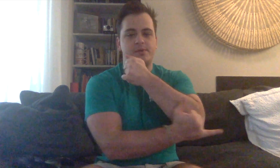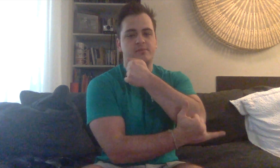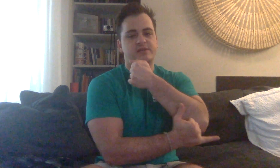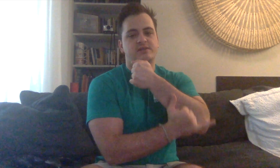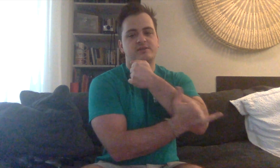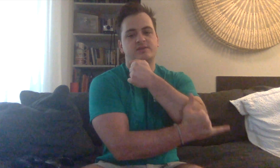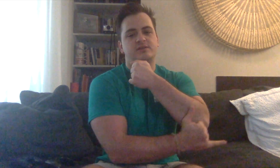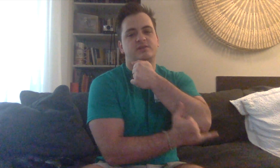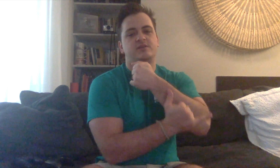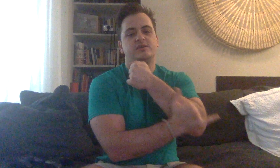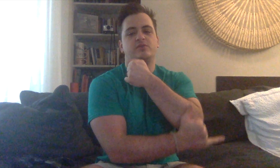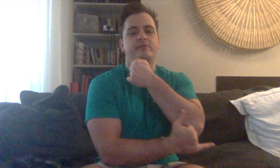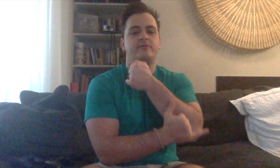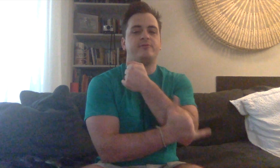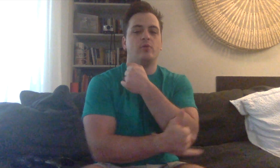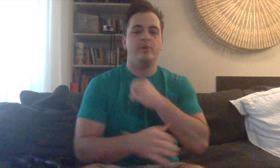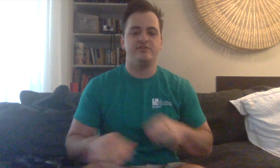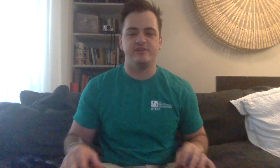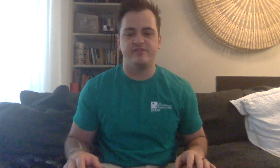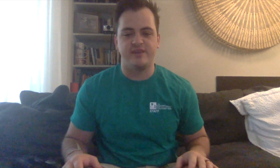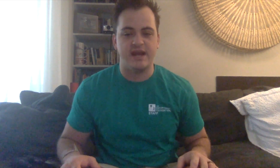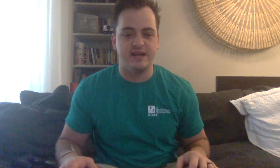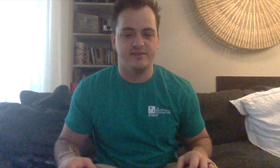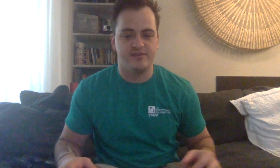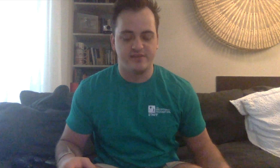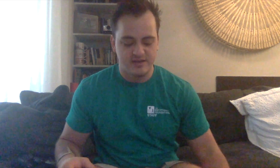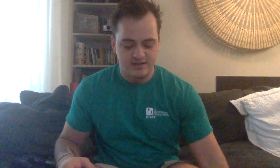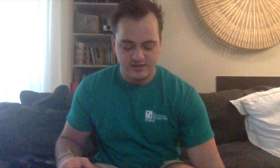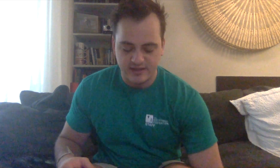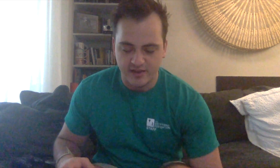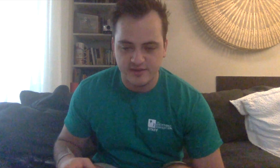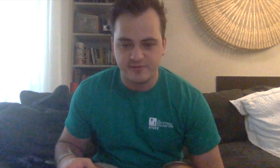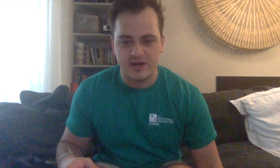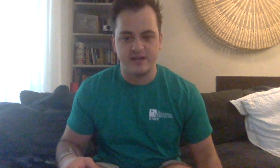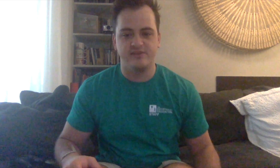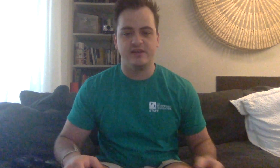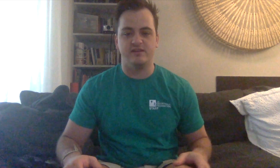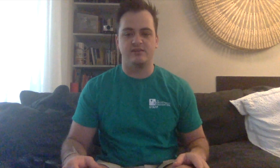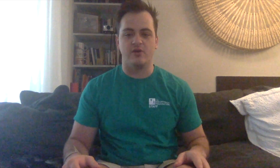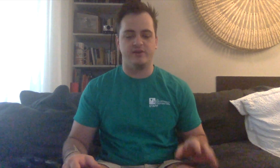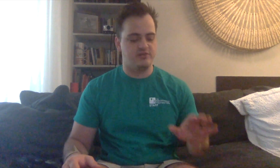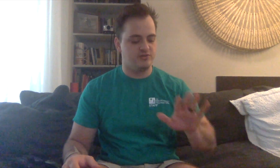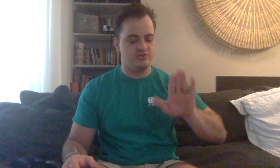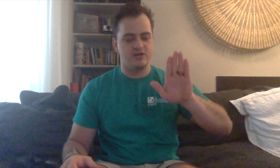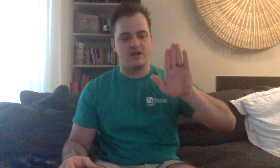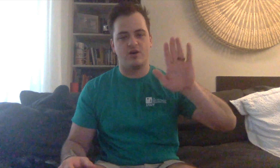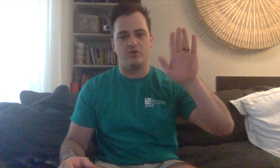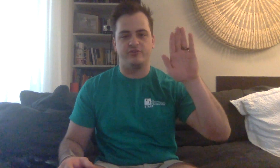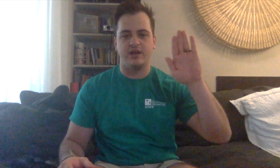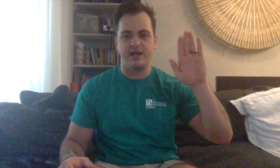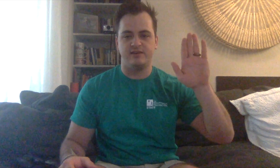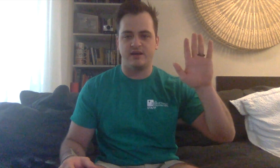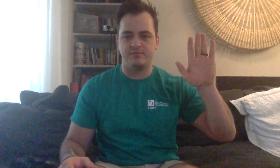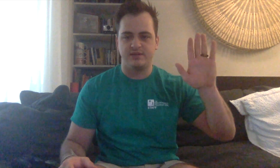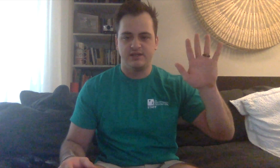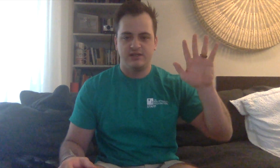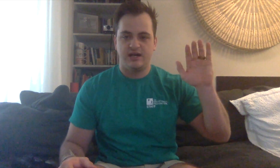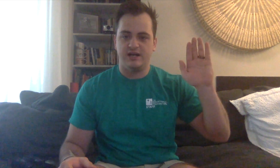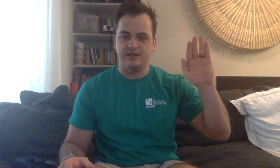republic for which it stands. Now this phrase, you're going to hold your hand up,